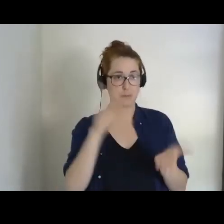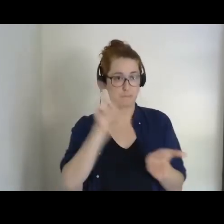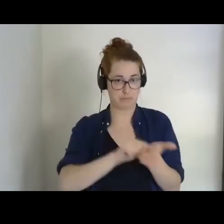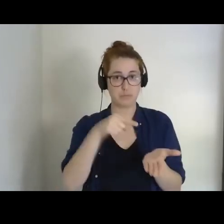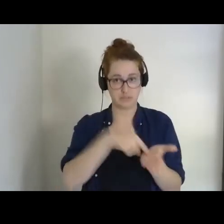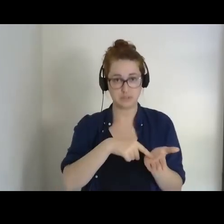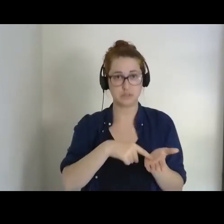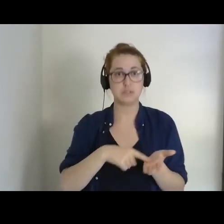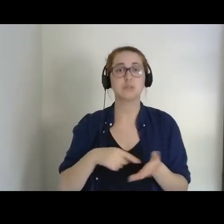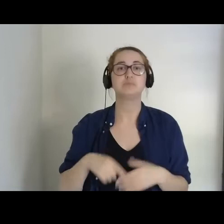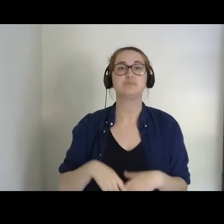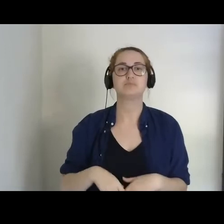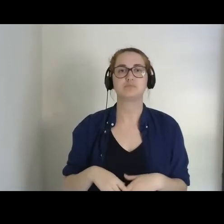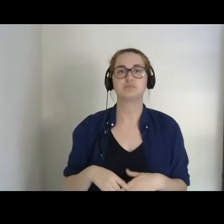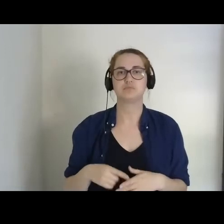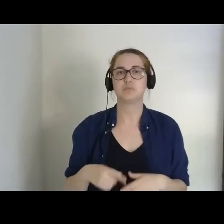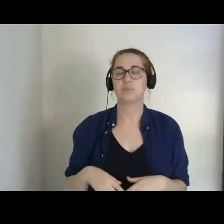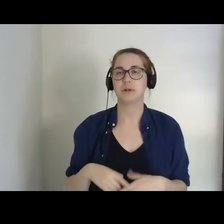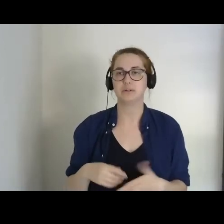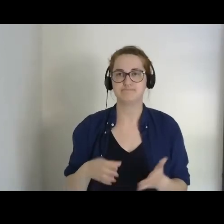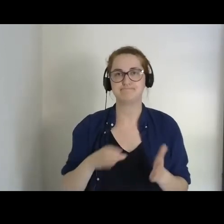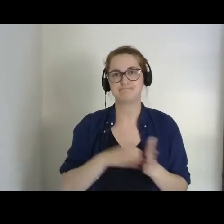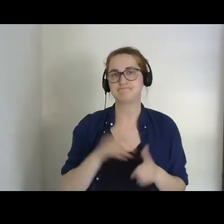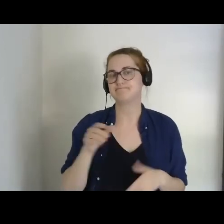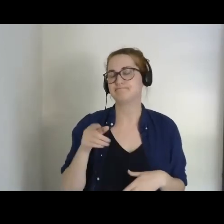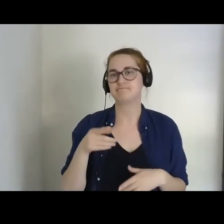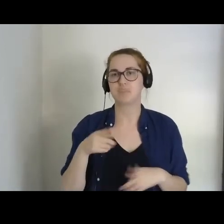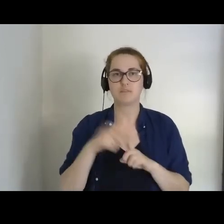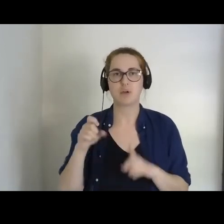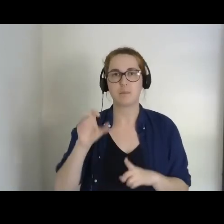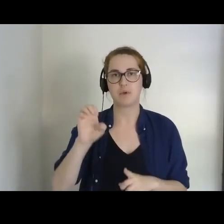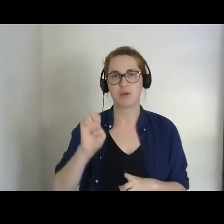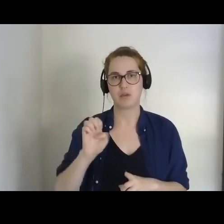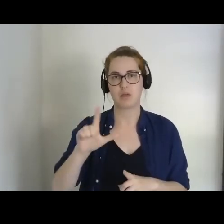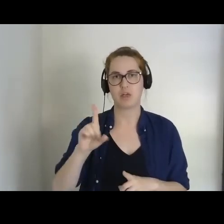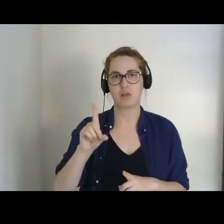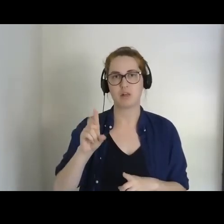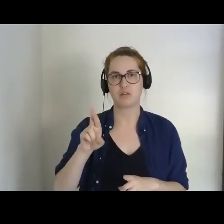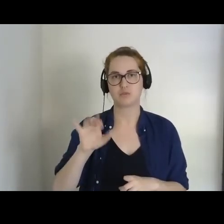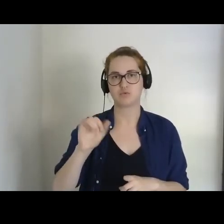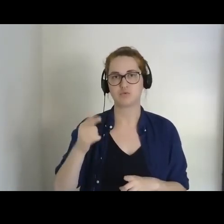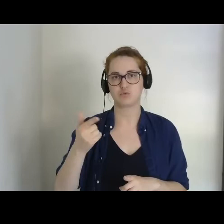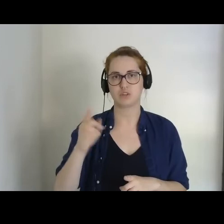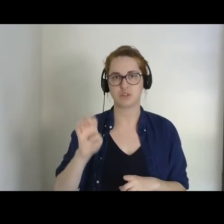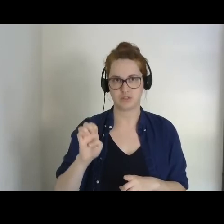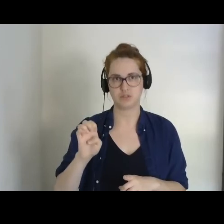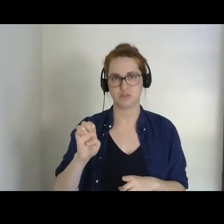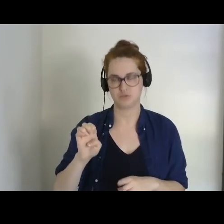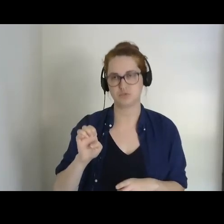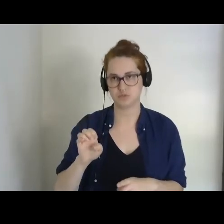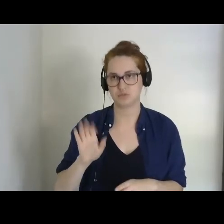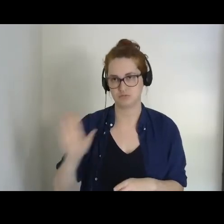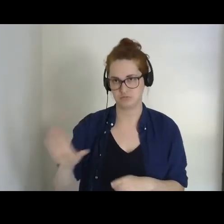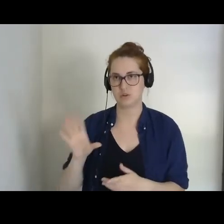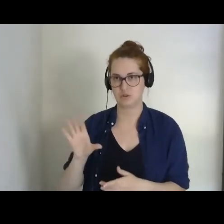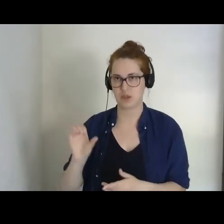For obvious reasons, and again, you will hear more about the DAI case, that Judge McLaughlin chose this as an example